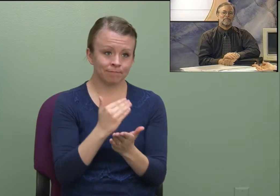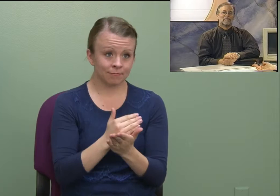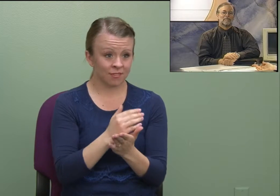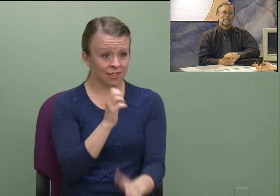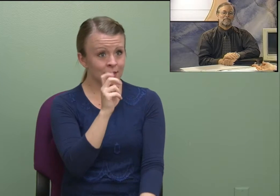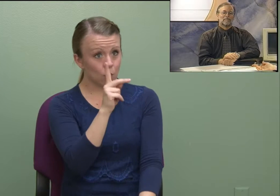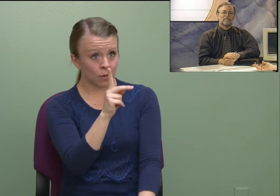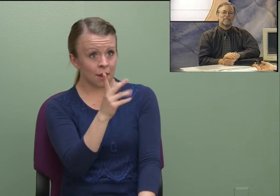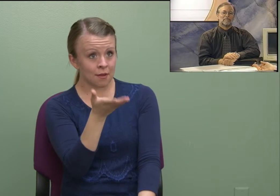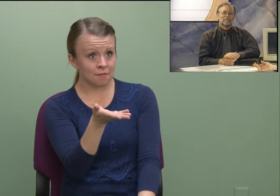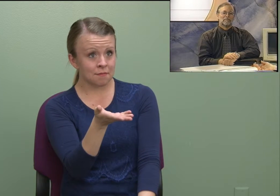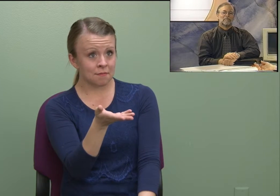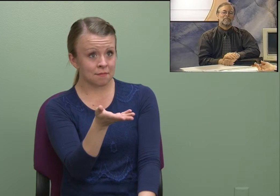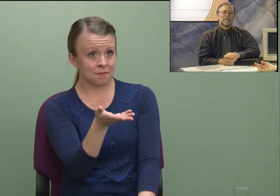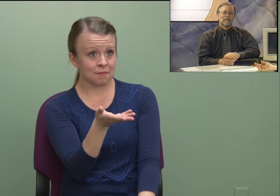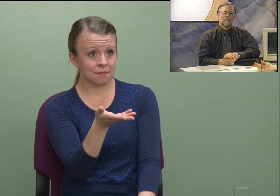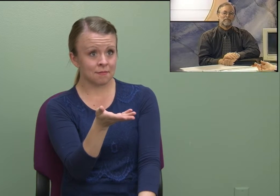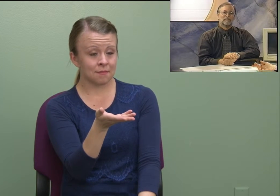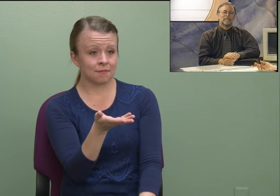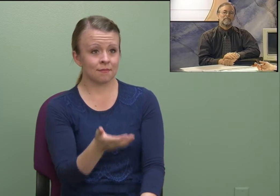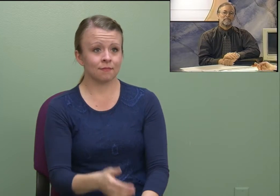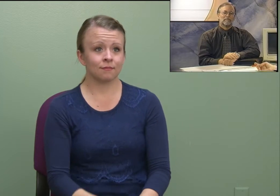Is that all right with you?